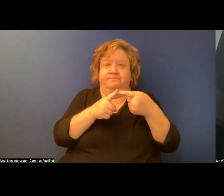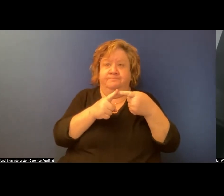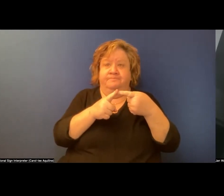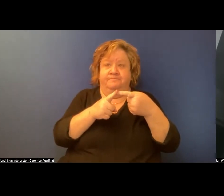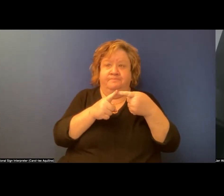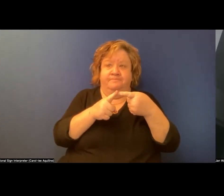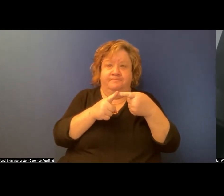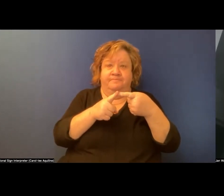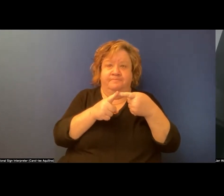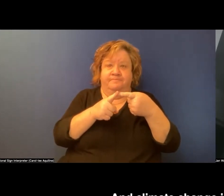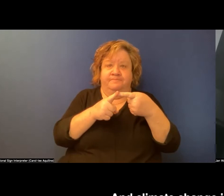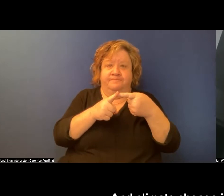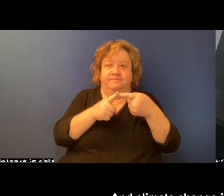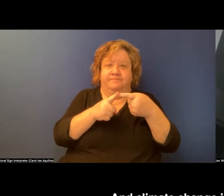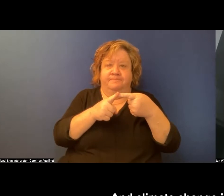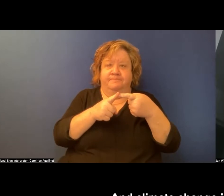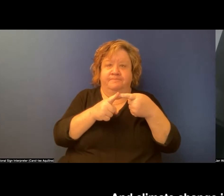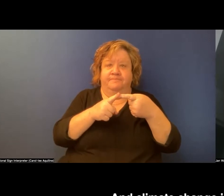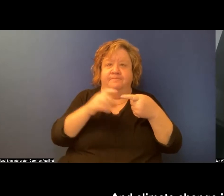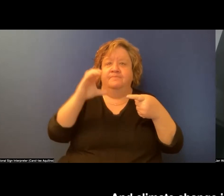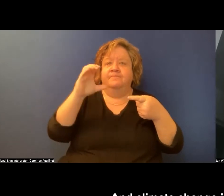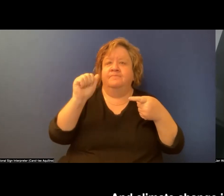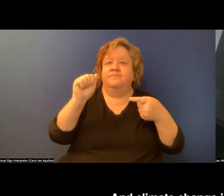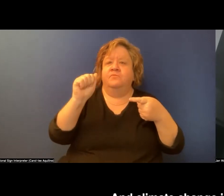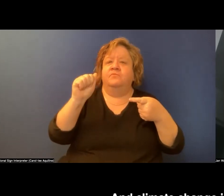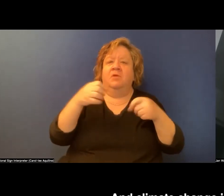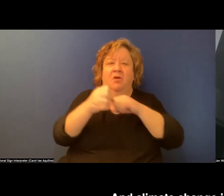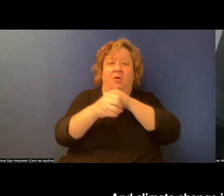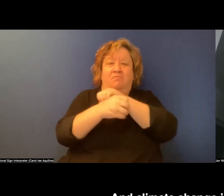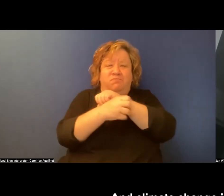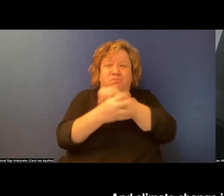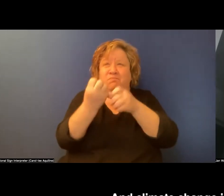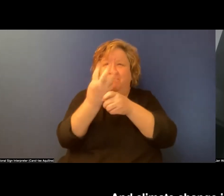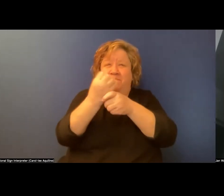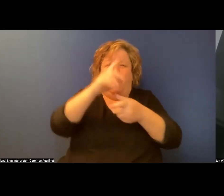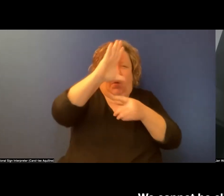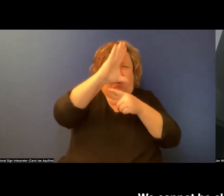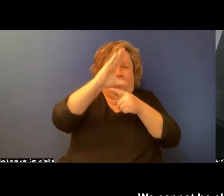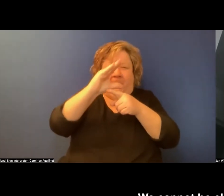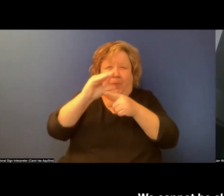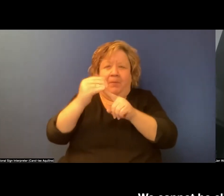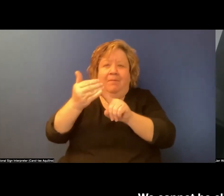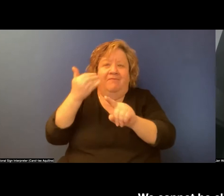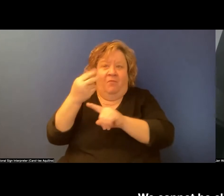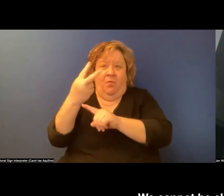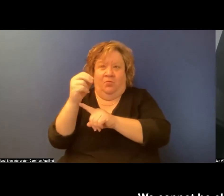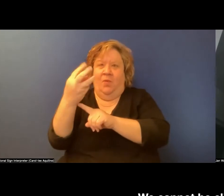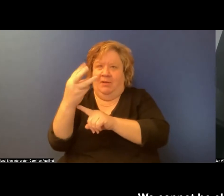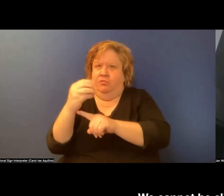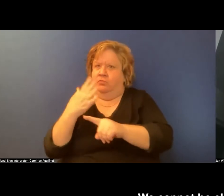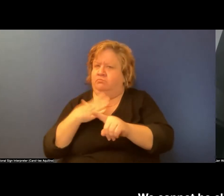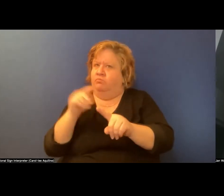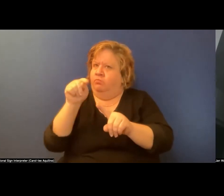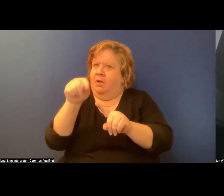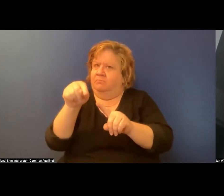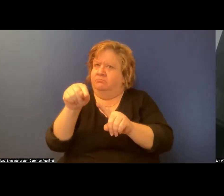by 2035. And climate change is at the very heart of our foreign policy. We cannot be climate neutral only